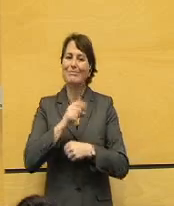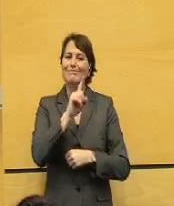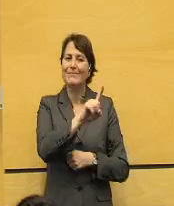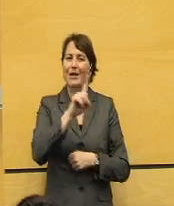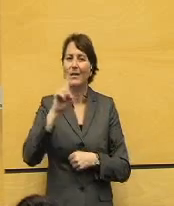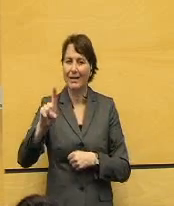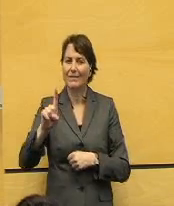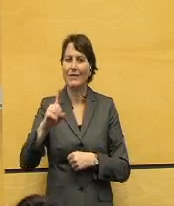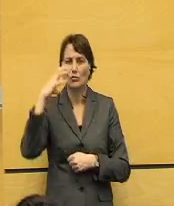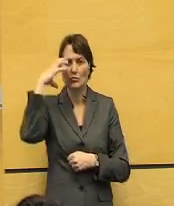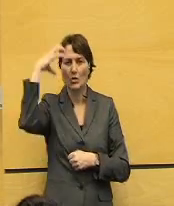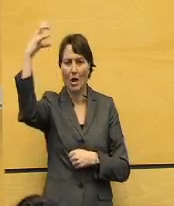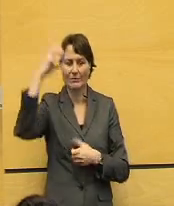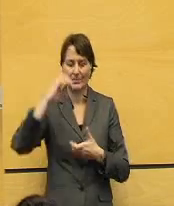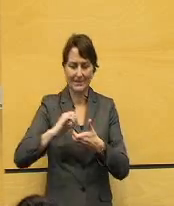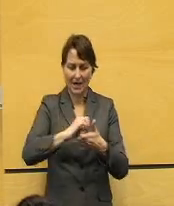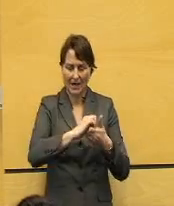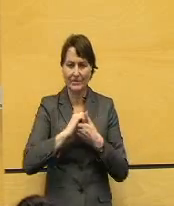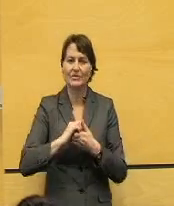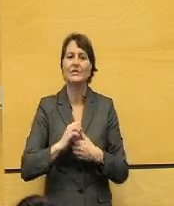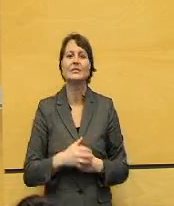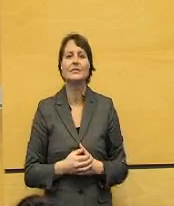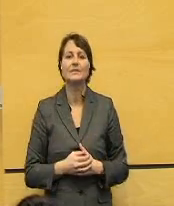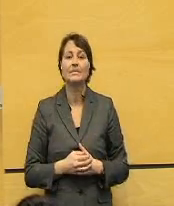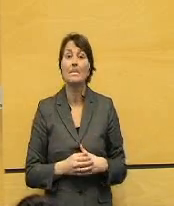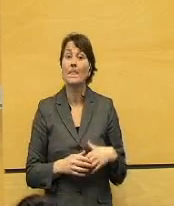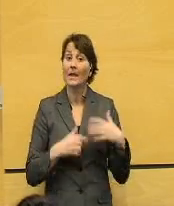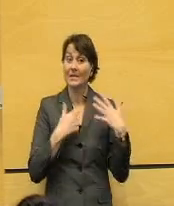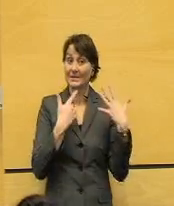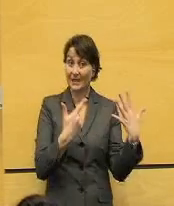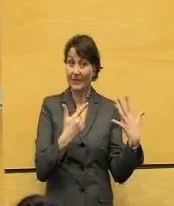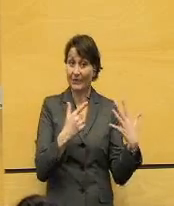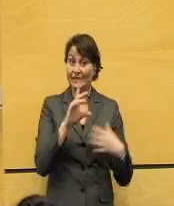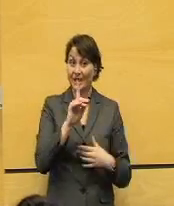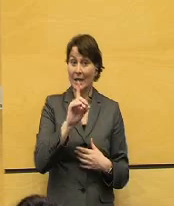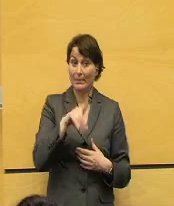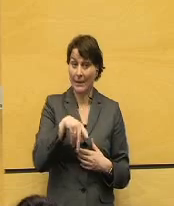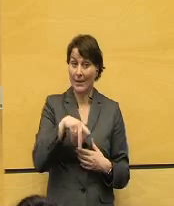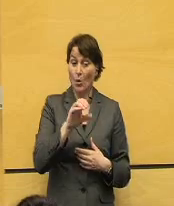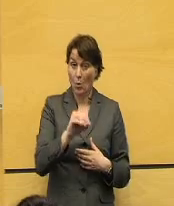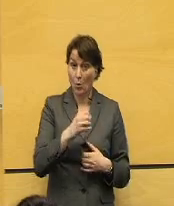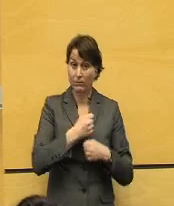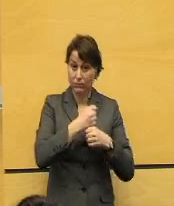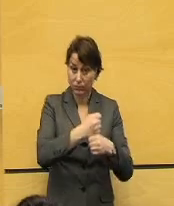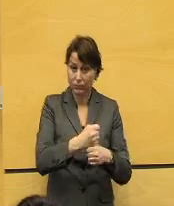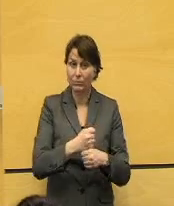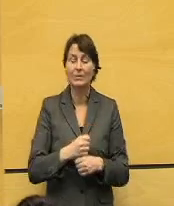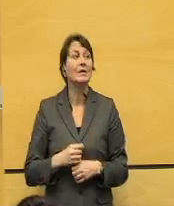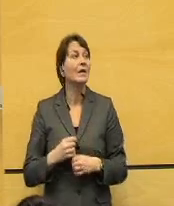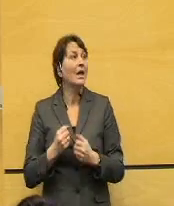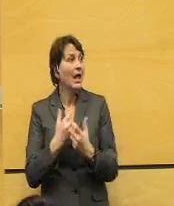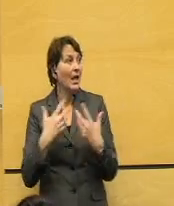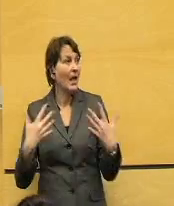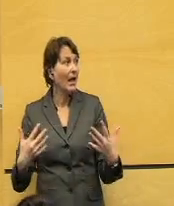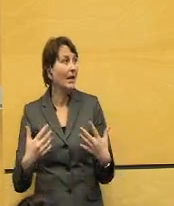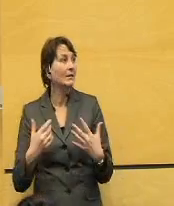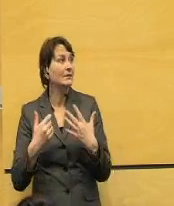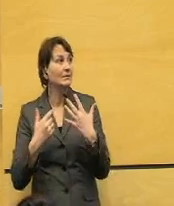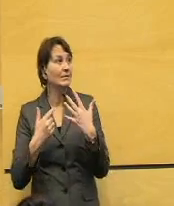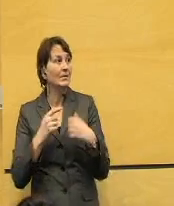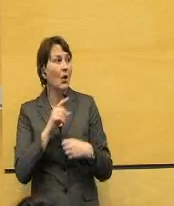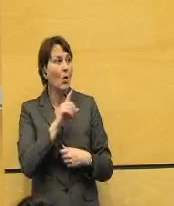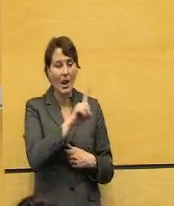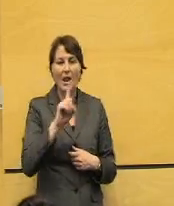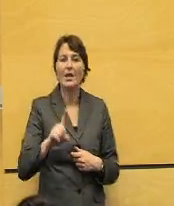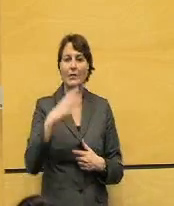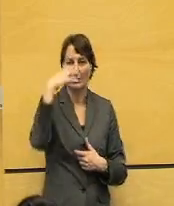agencies, 7 national disabled people organizations, and 6 disability experts. The